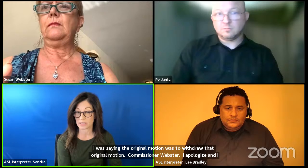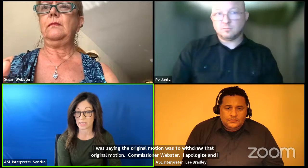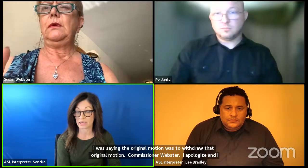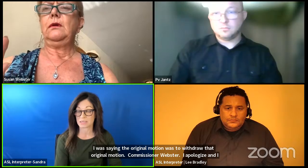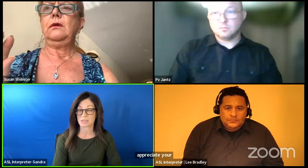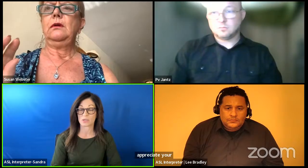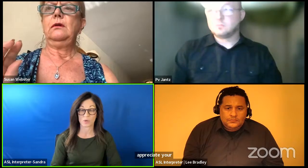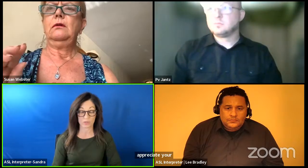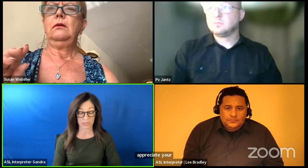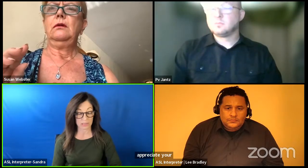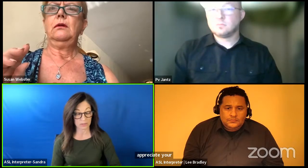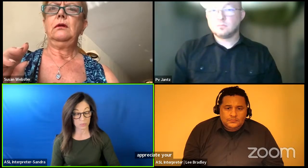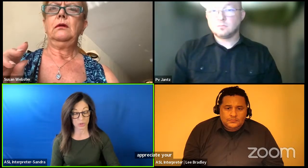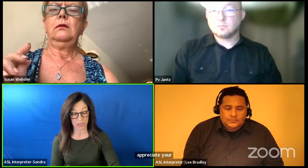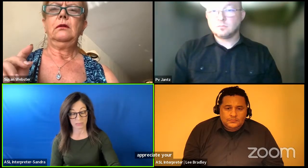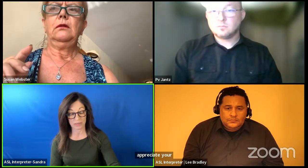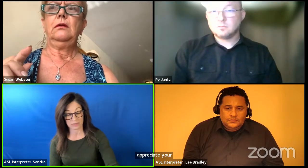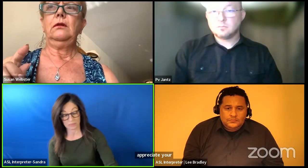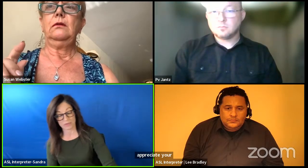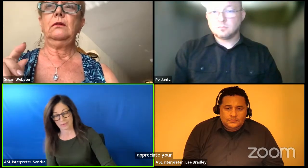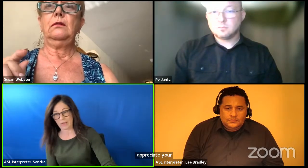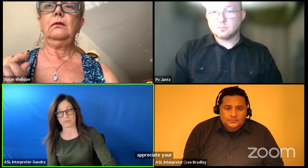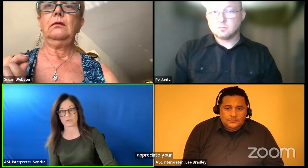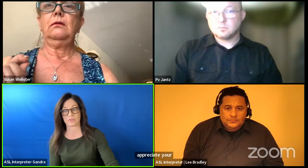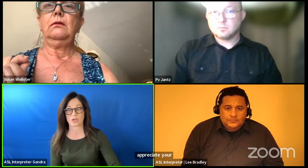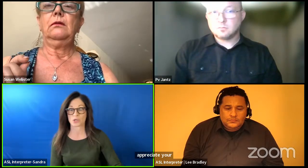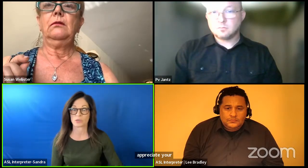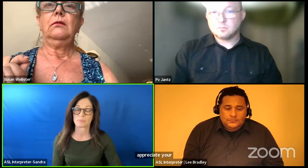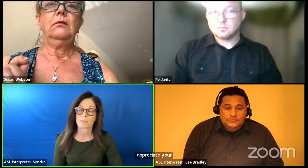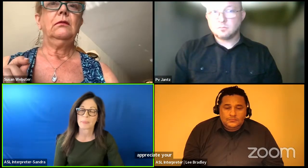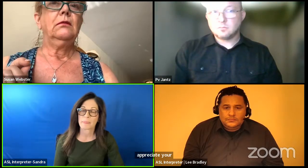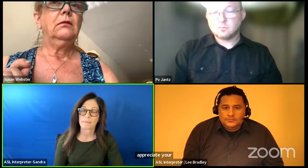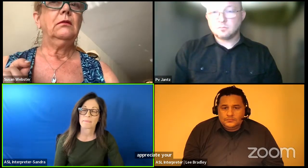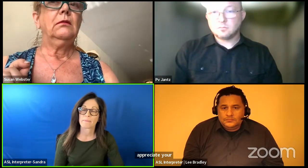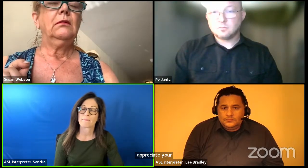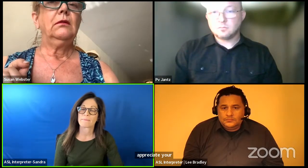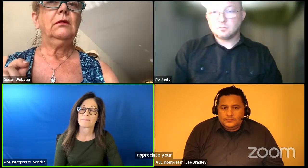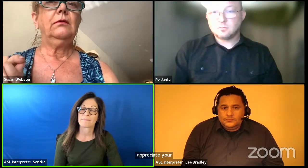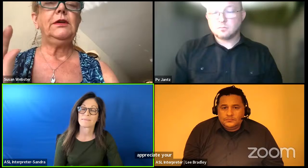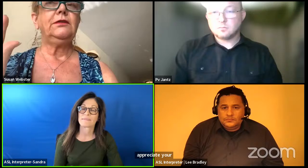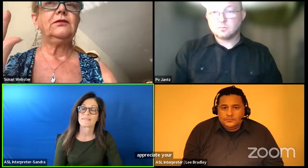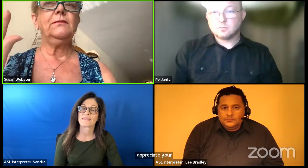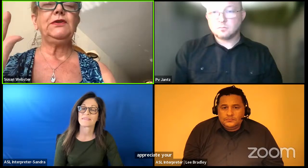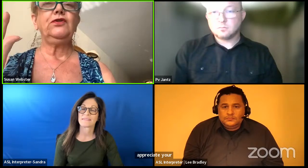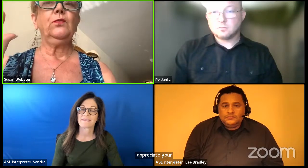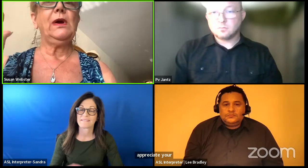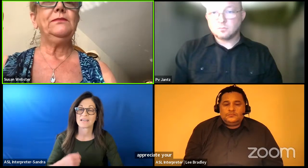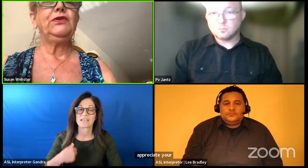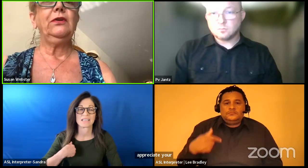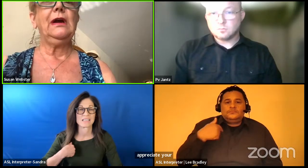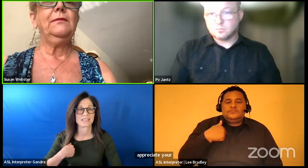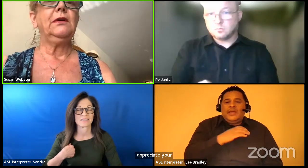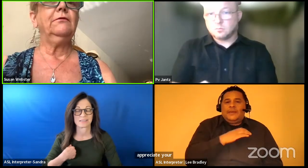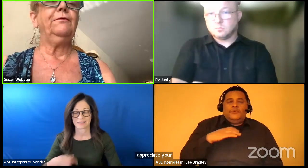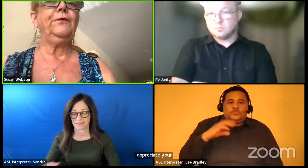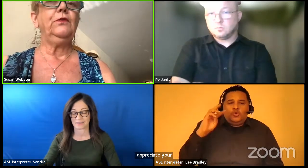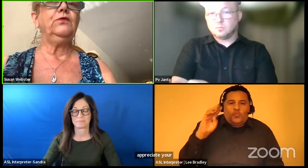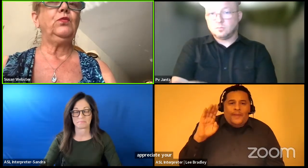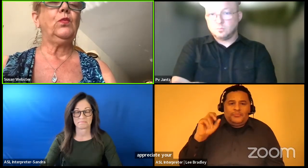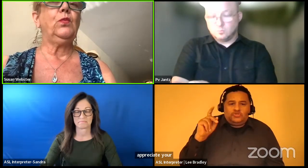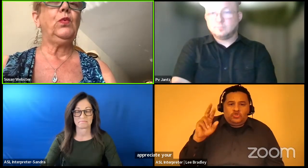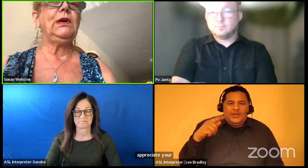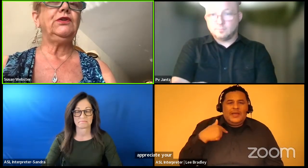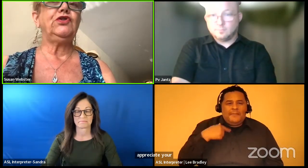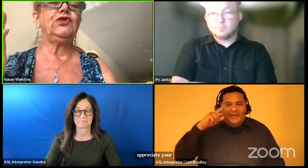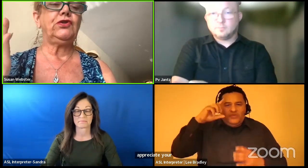floor as it stands? Would you like to make have discussion? This is Commissioner Webster, and I'm